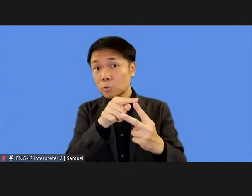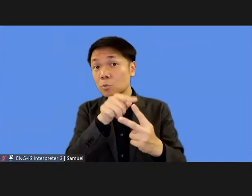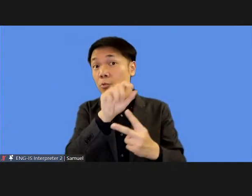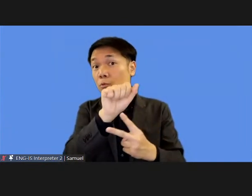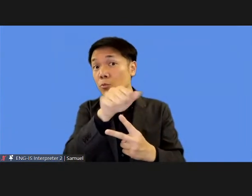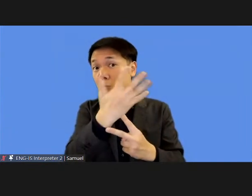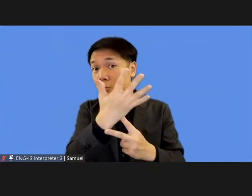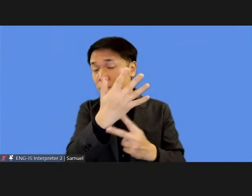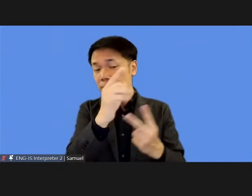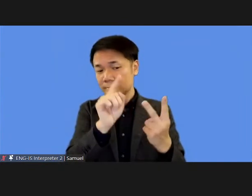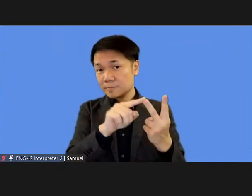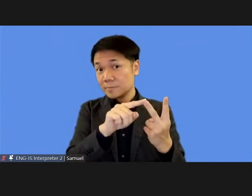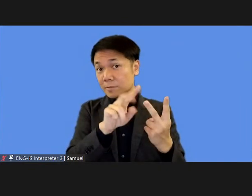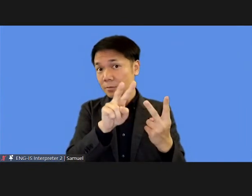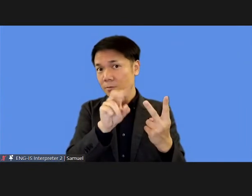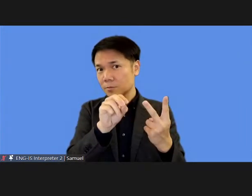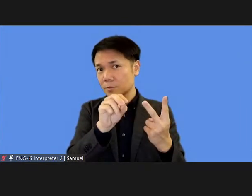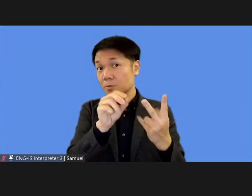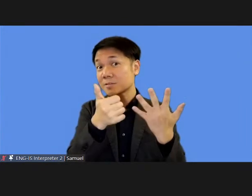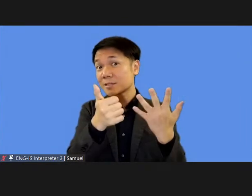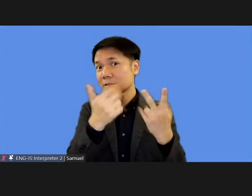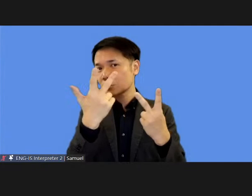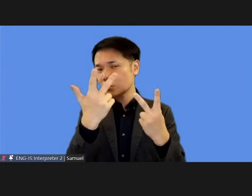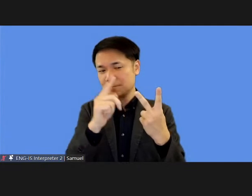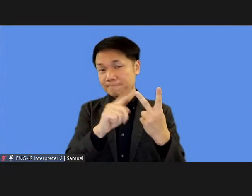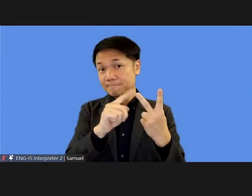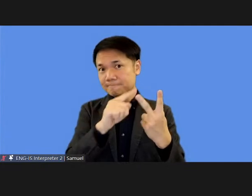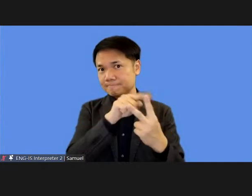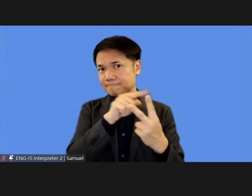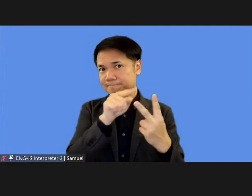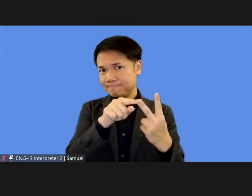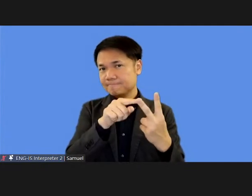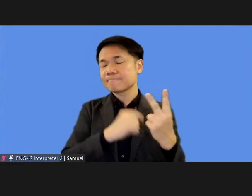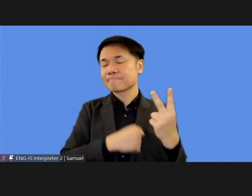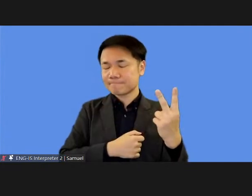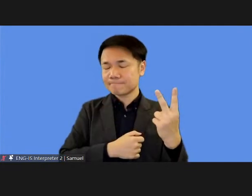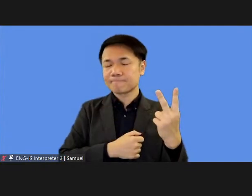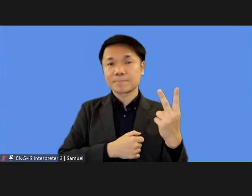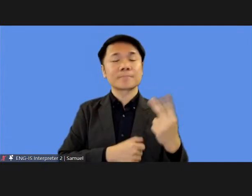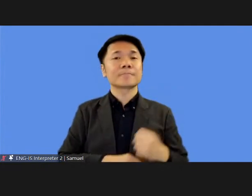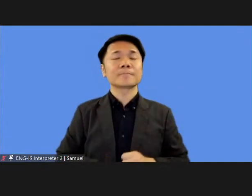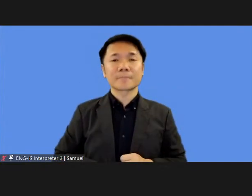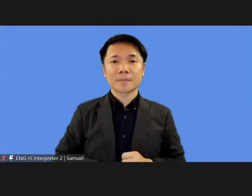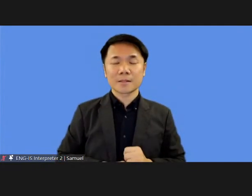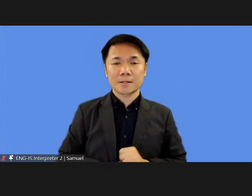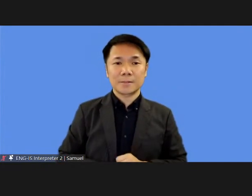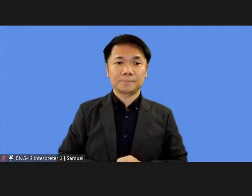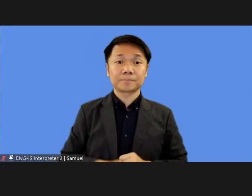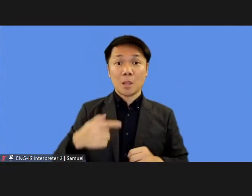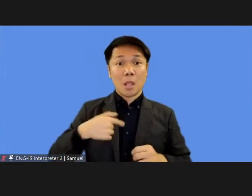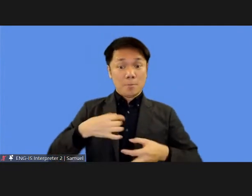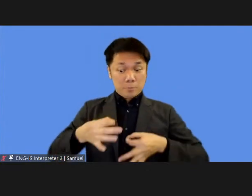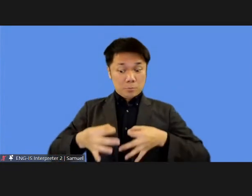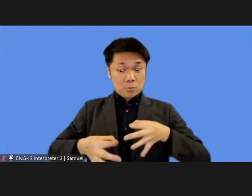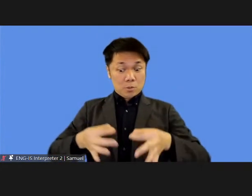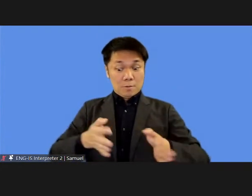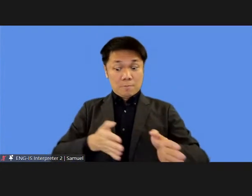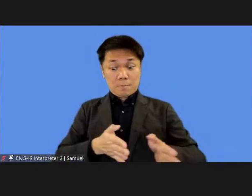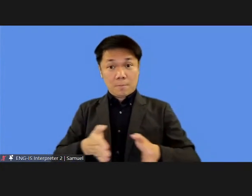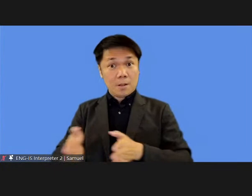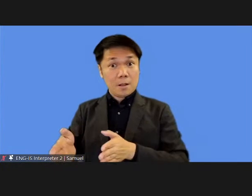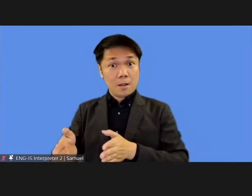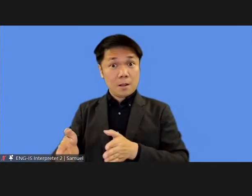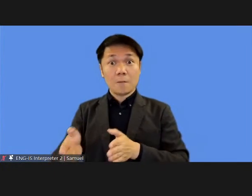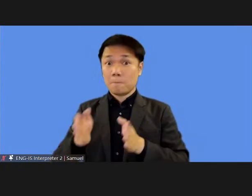2063. We have ensured that our strategic development plan is consistent with the national